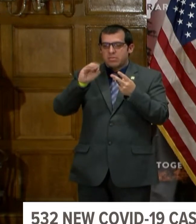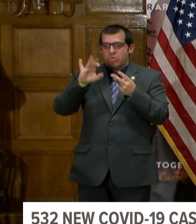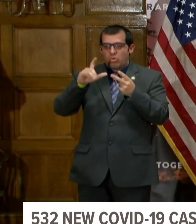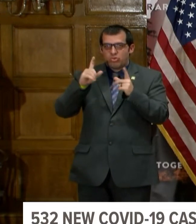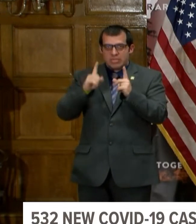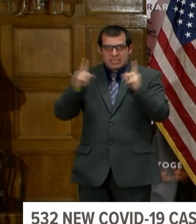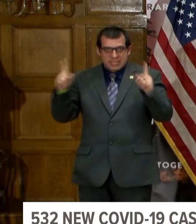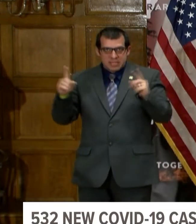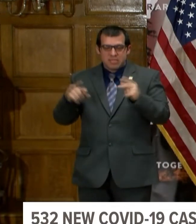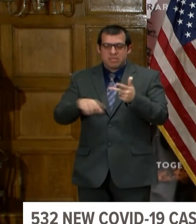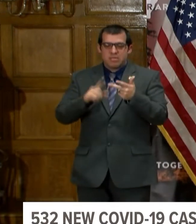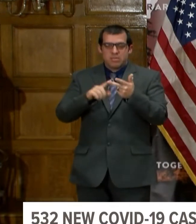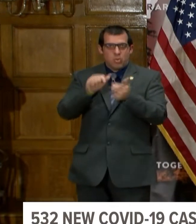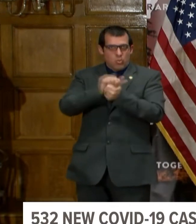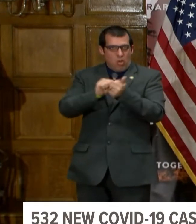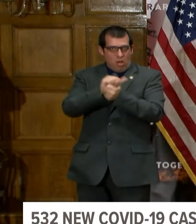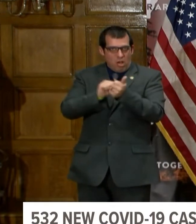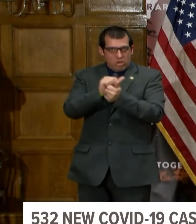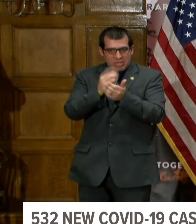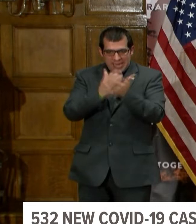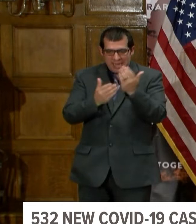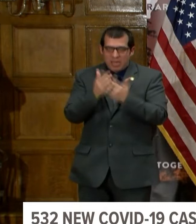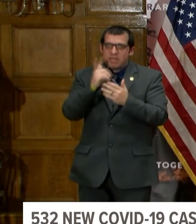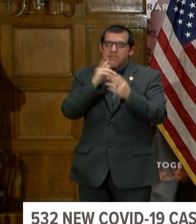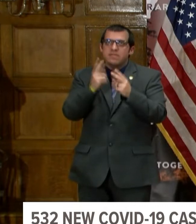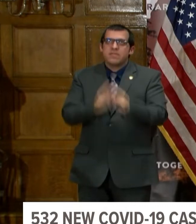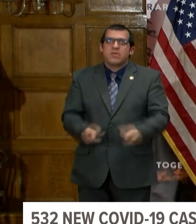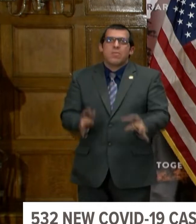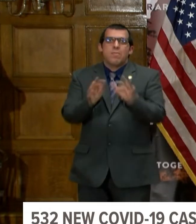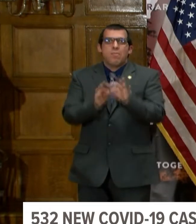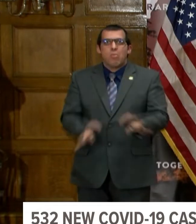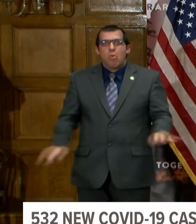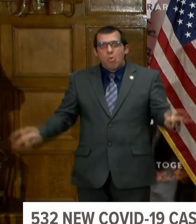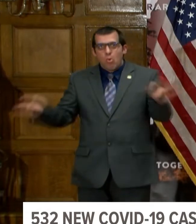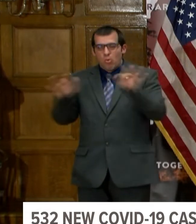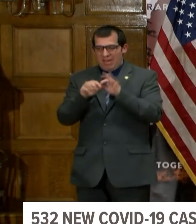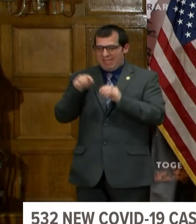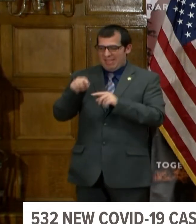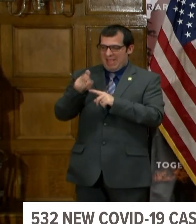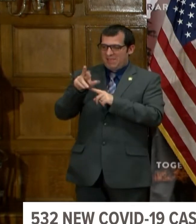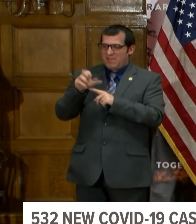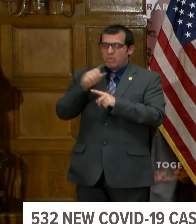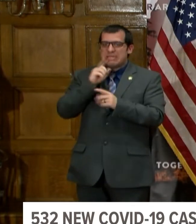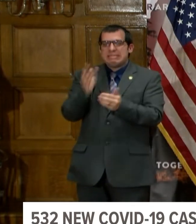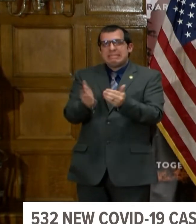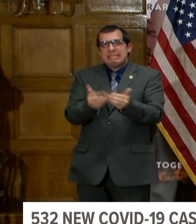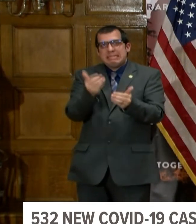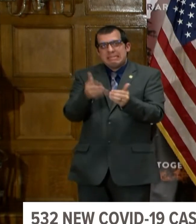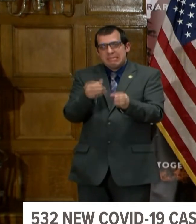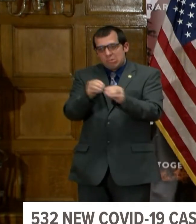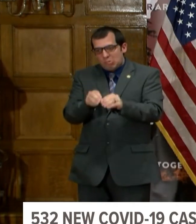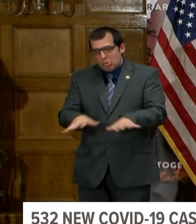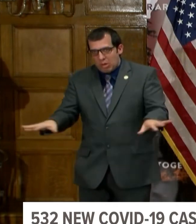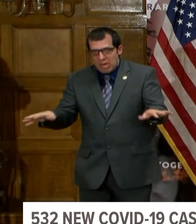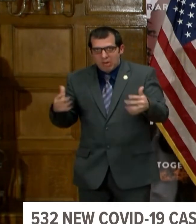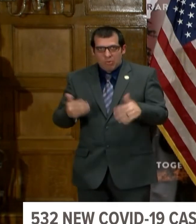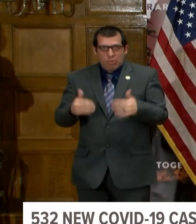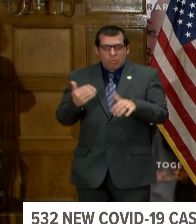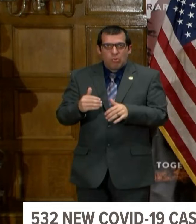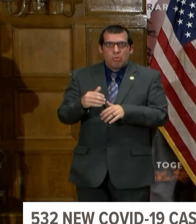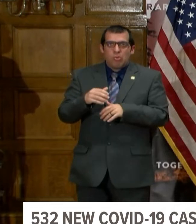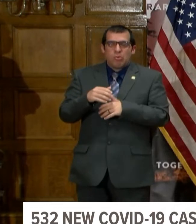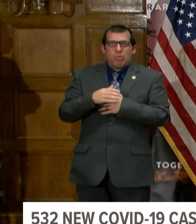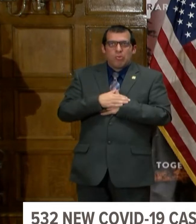and washing our hands is extremely important. We know that this is a highly contagious virus, that we have a very